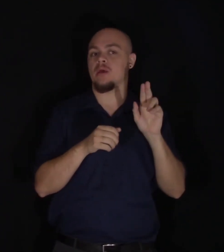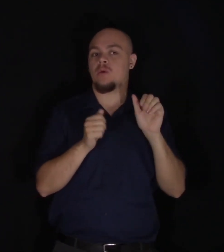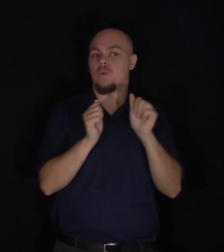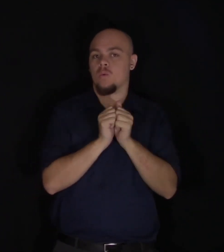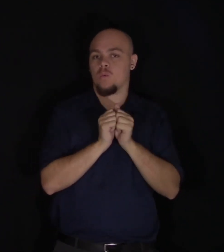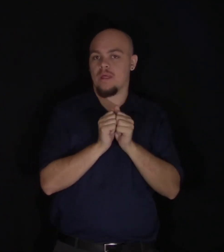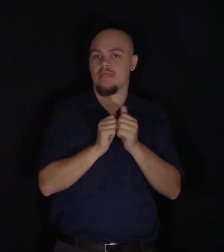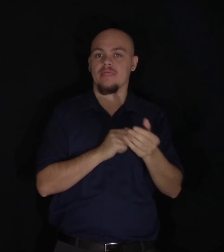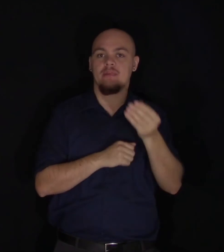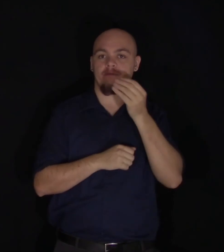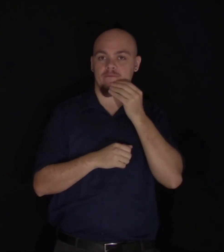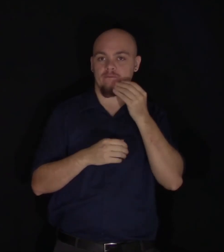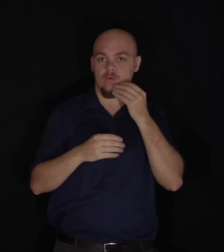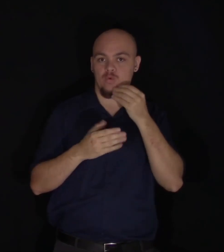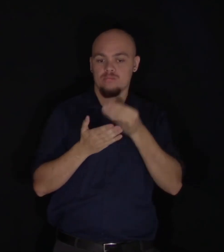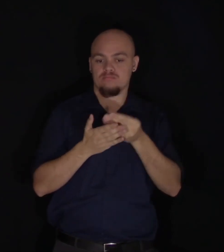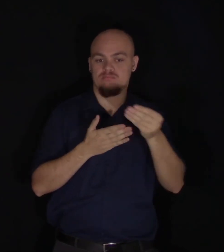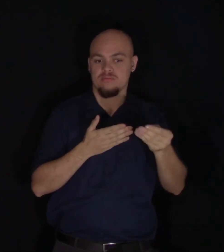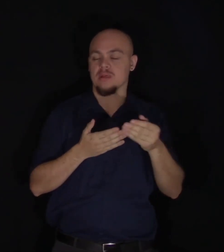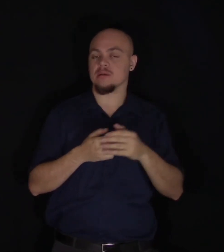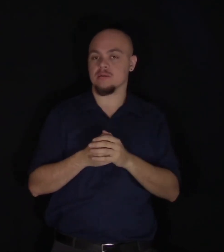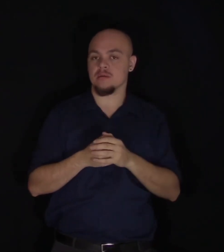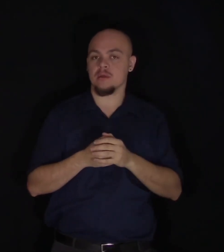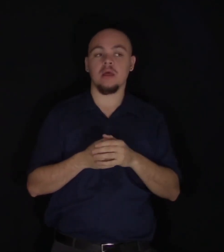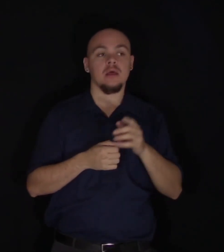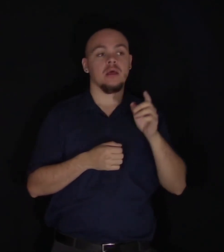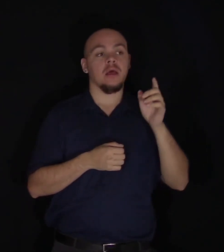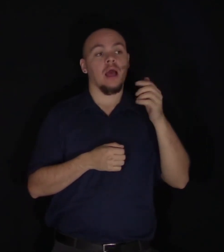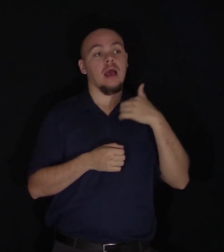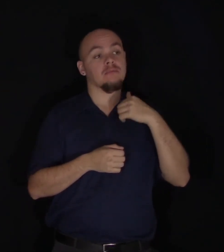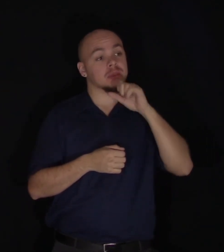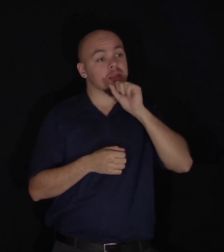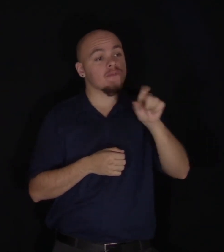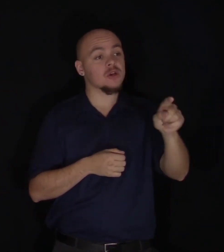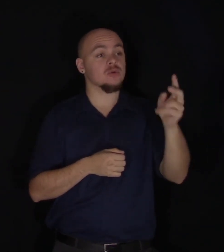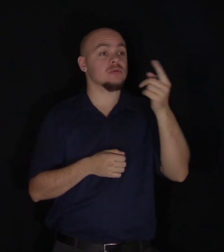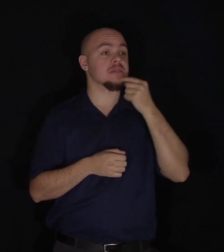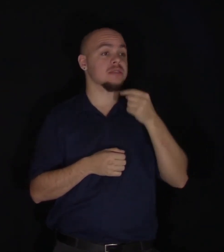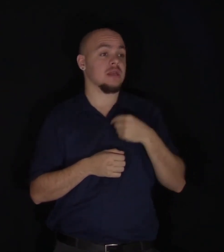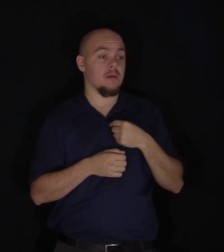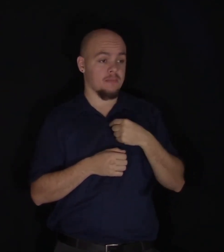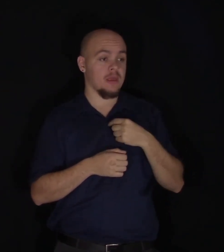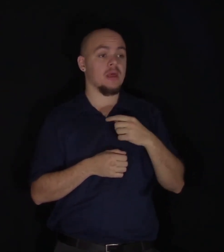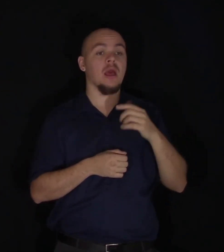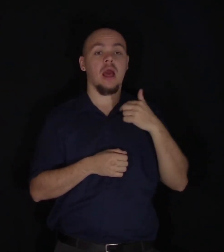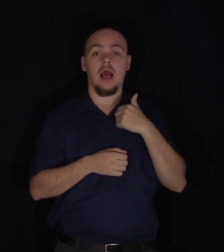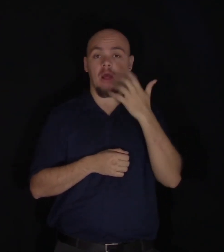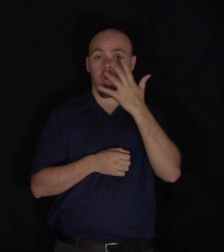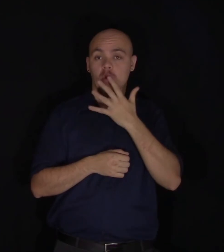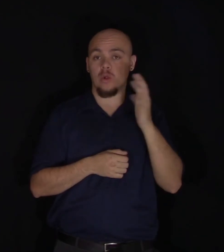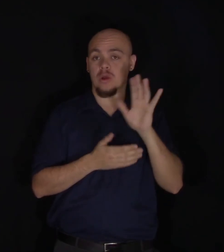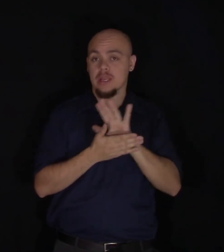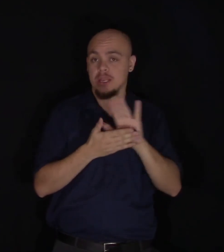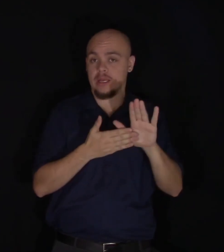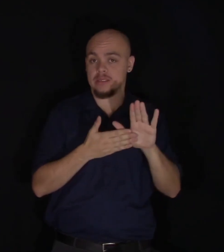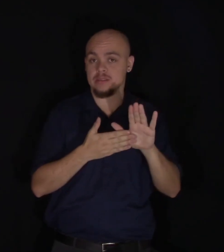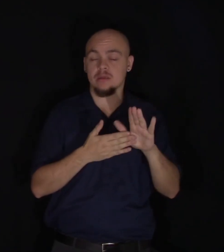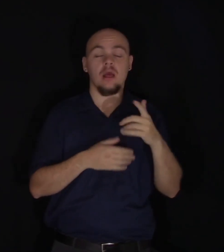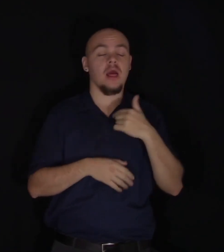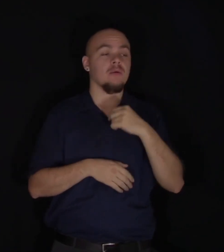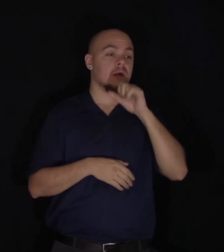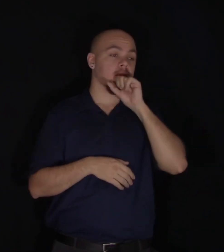I would love it if you would tell me when I look nice. I would love it if we picked a night to be alone